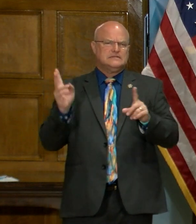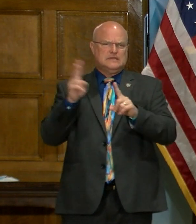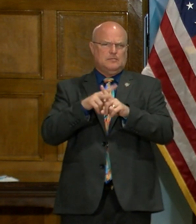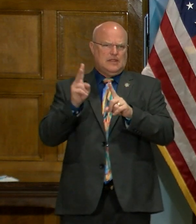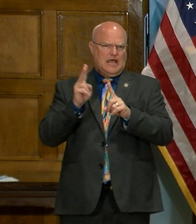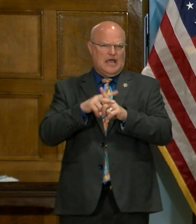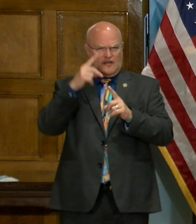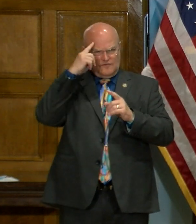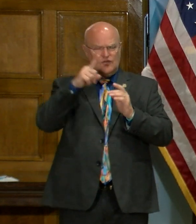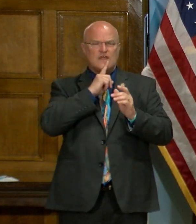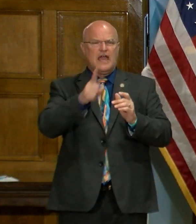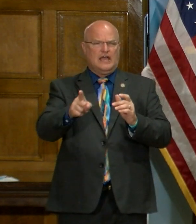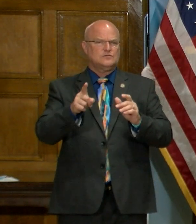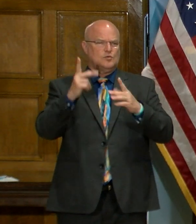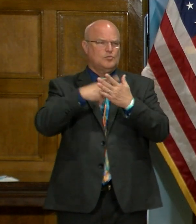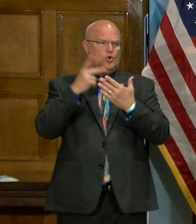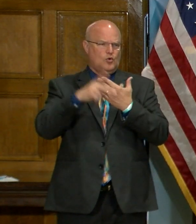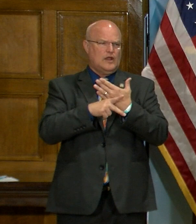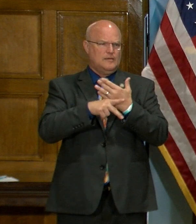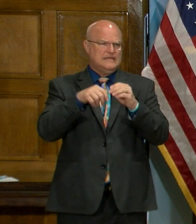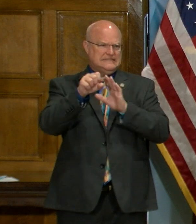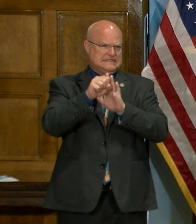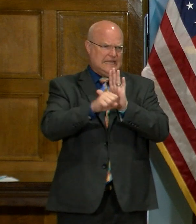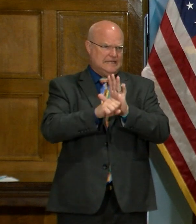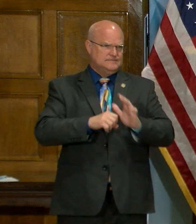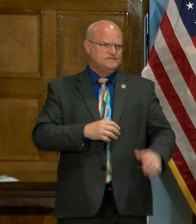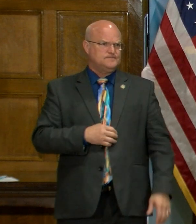applied for the actual program here in the state?